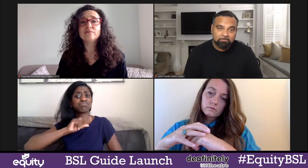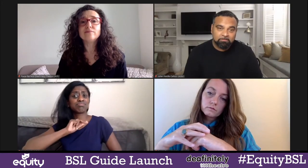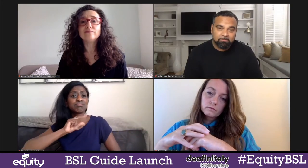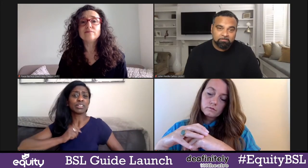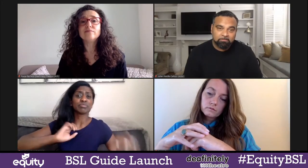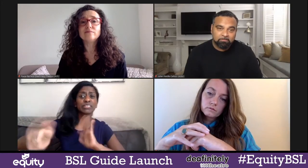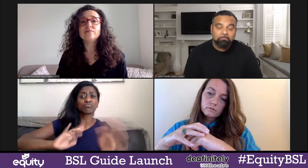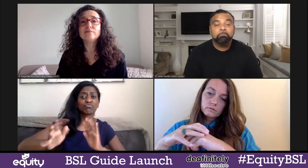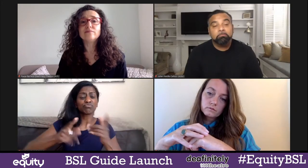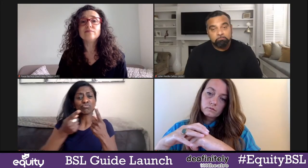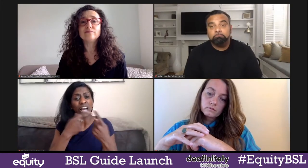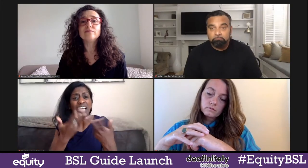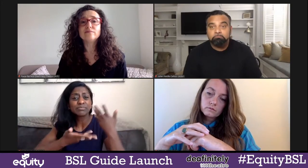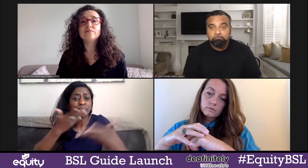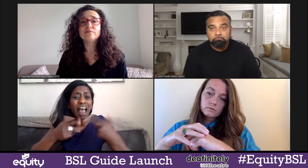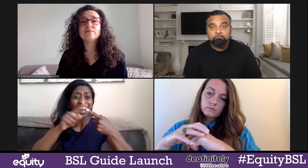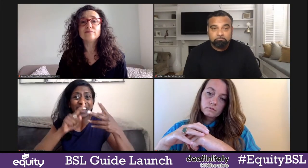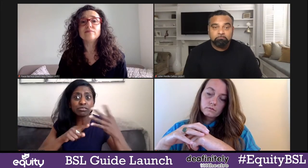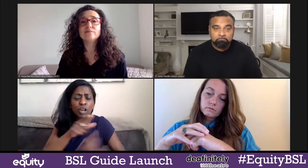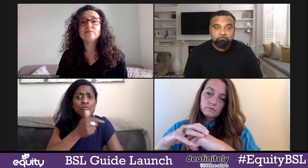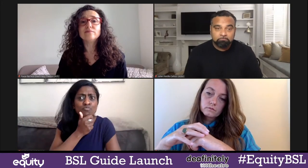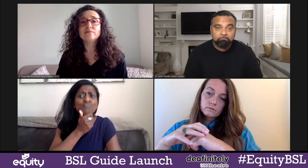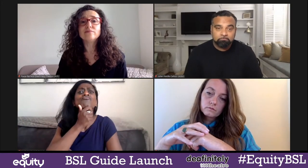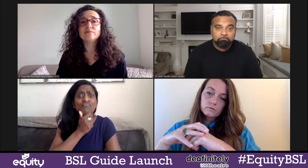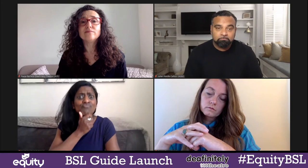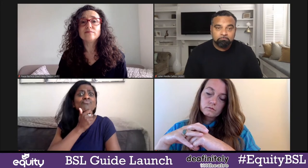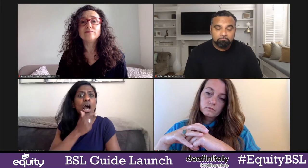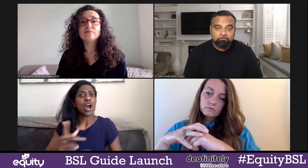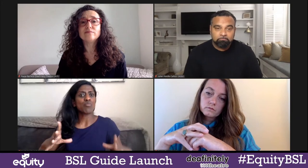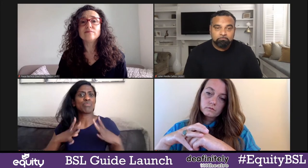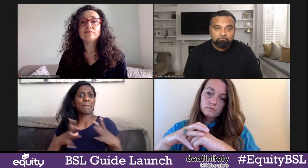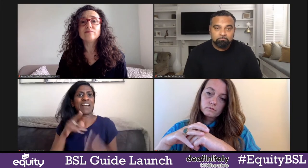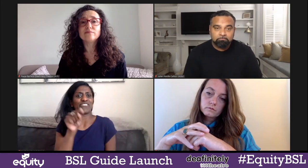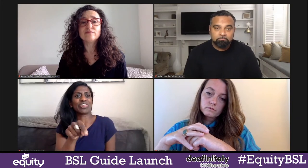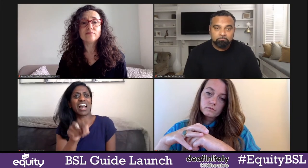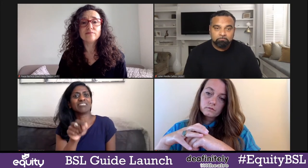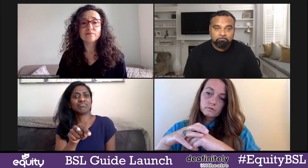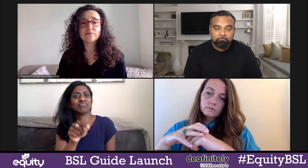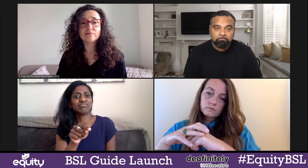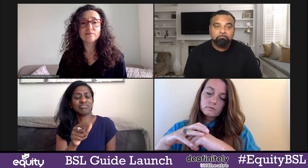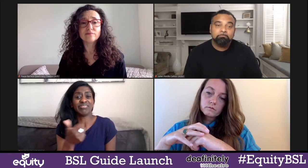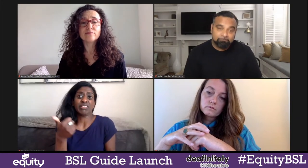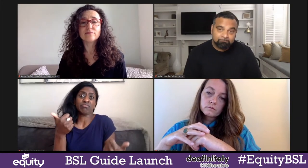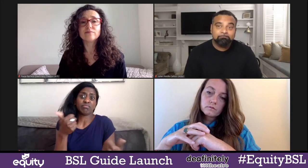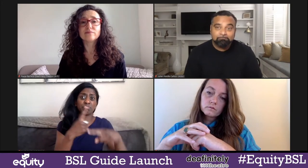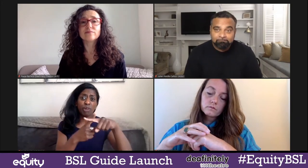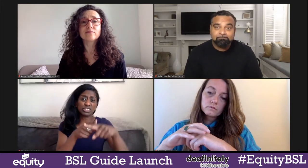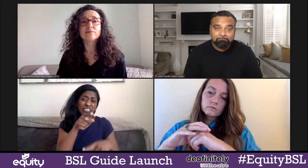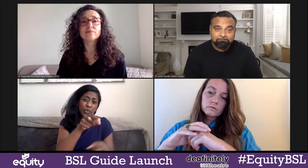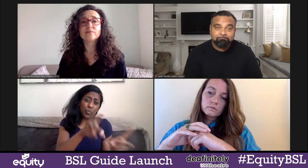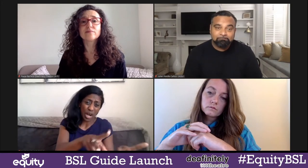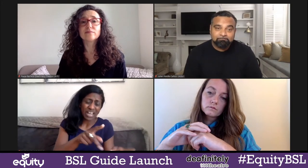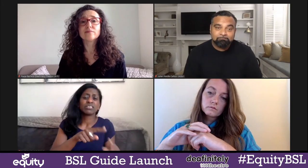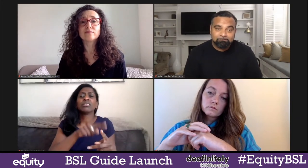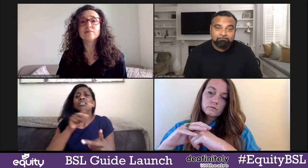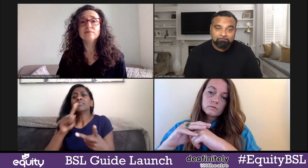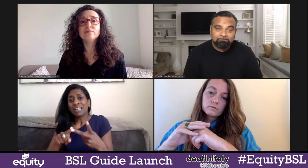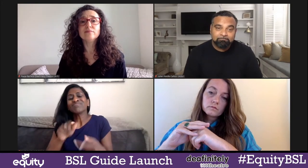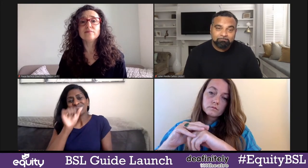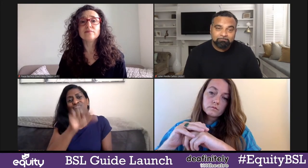me, Nadia, and that they could ask the questions they needed to ask. So that was a positive